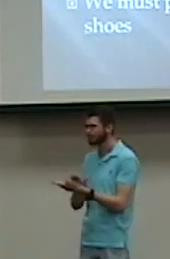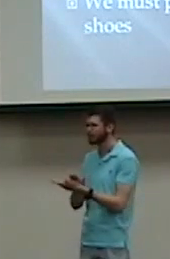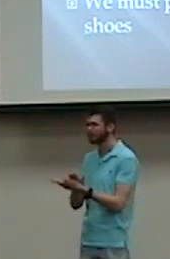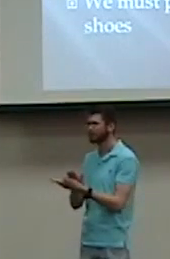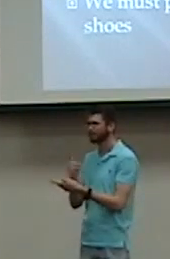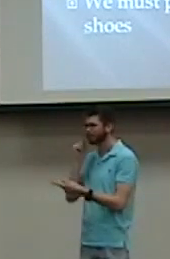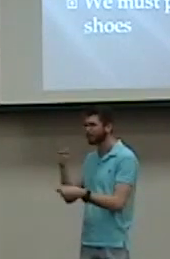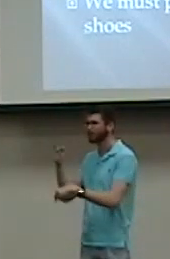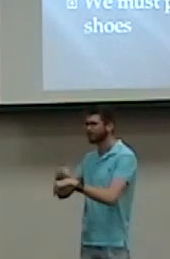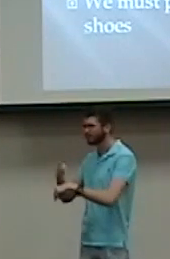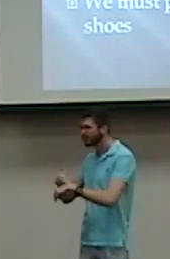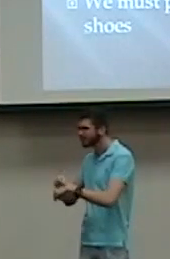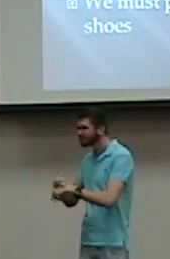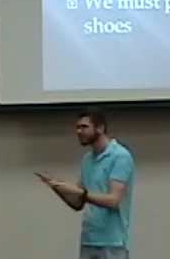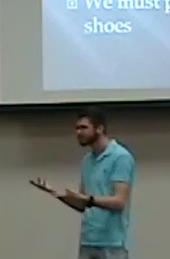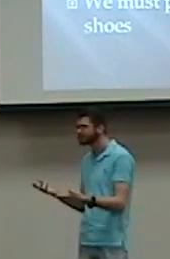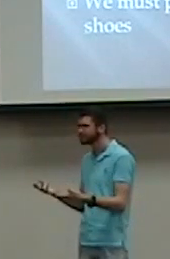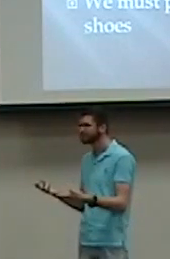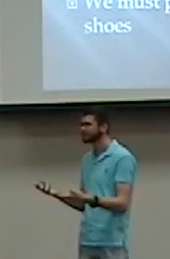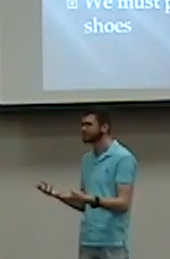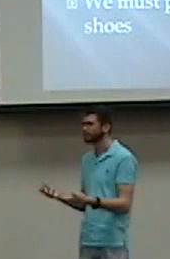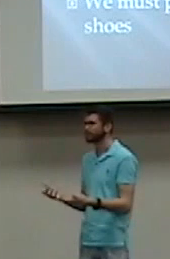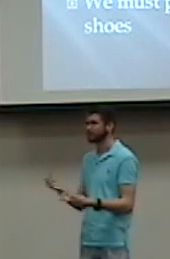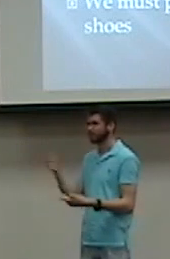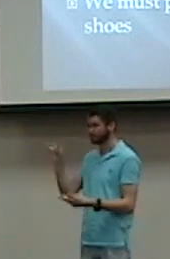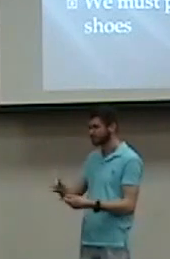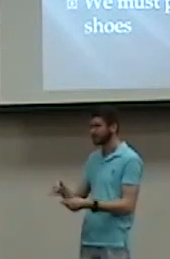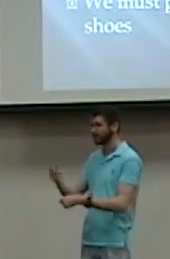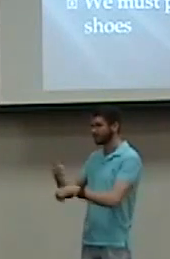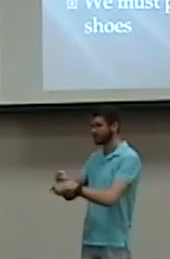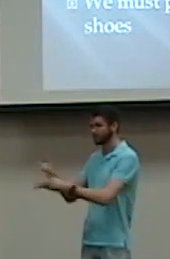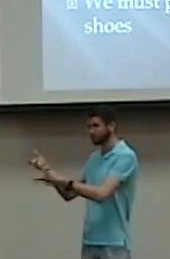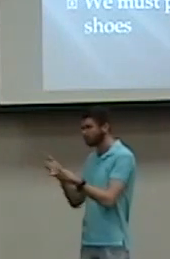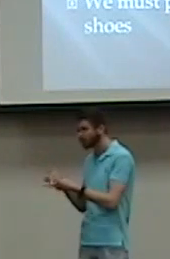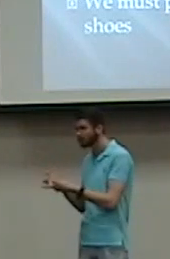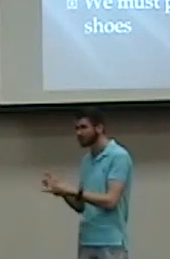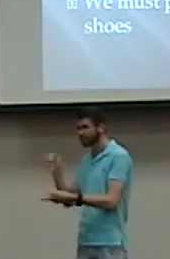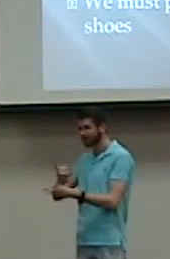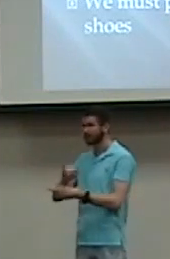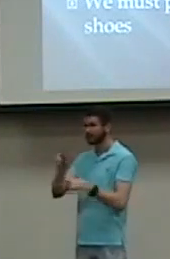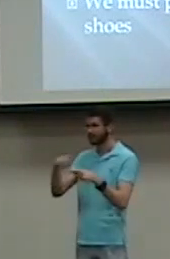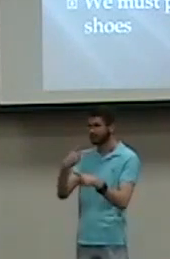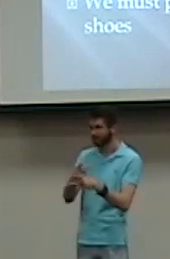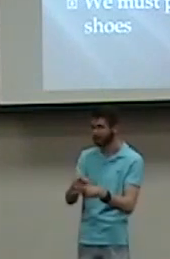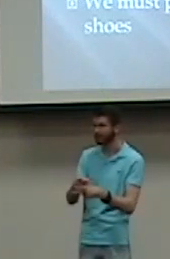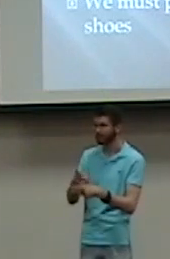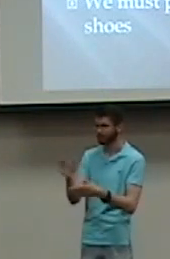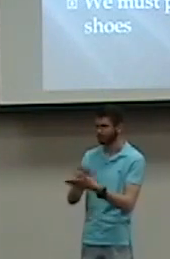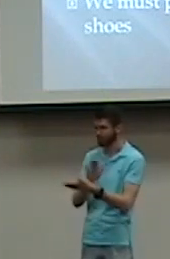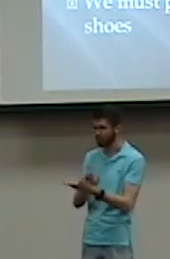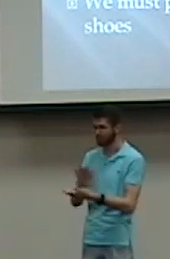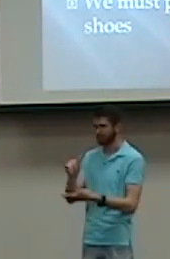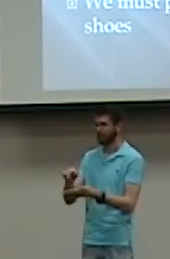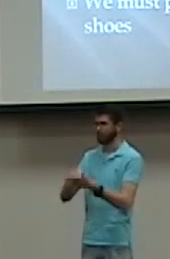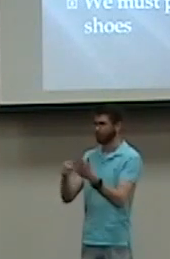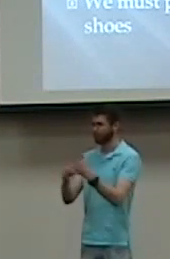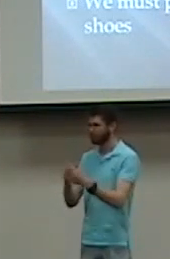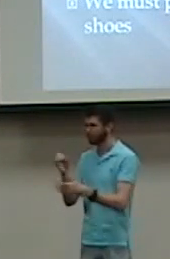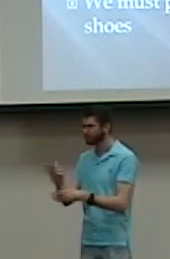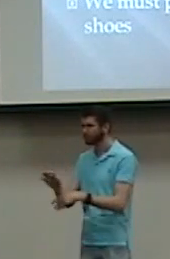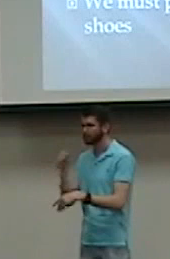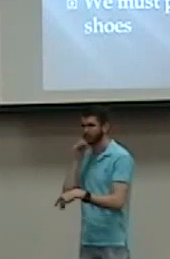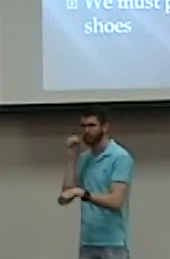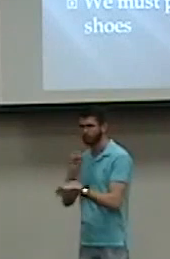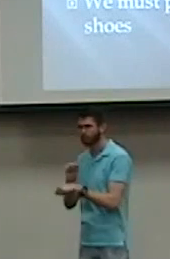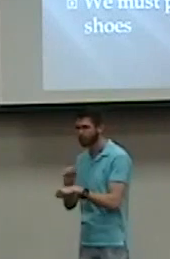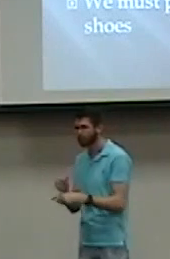me, but is that what he has requested? Is that the purpose of the assignment? We have to meet